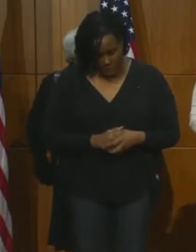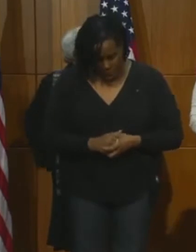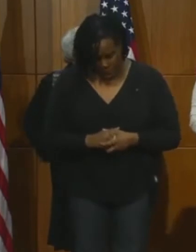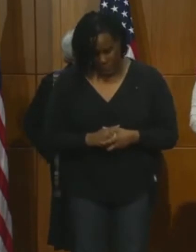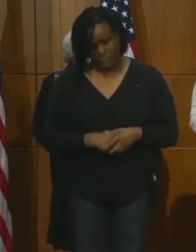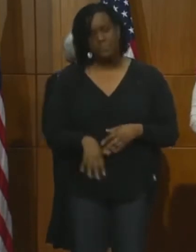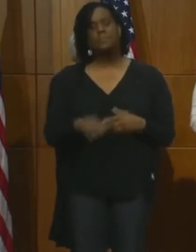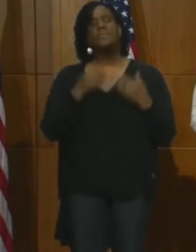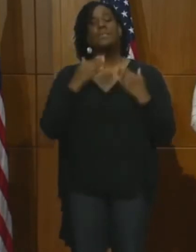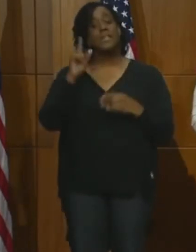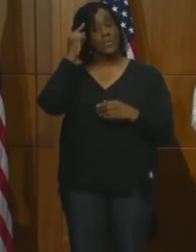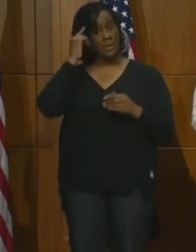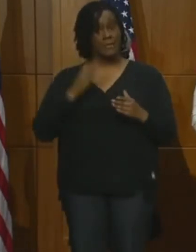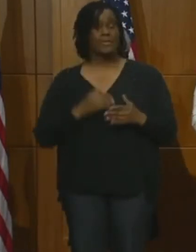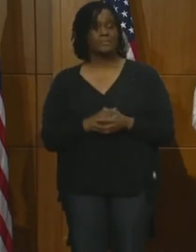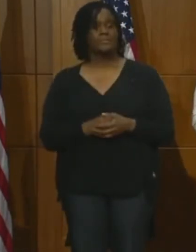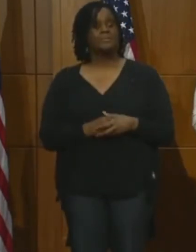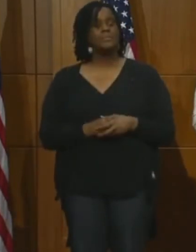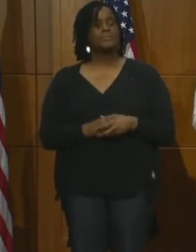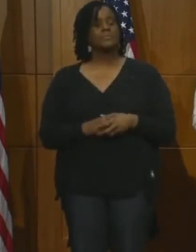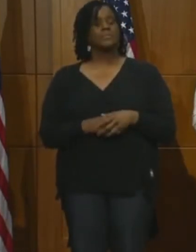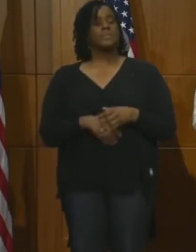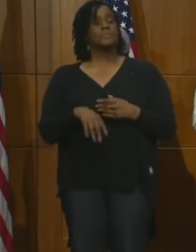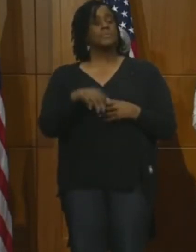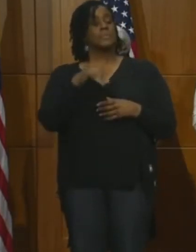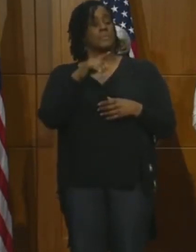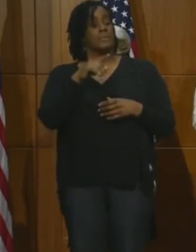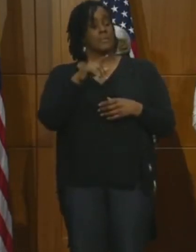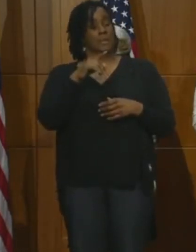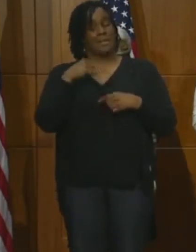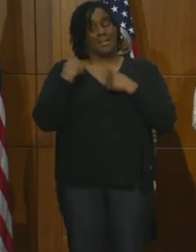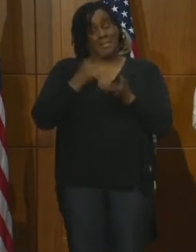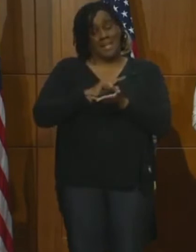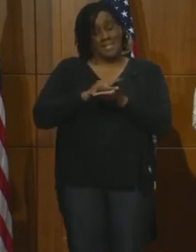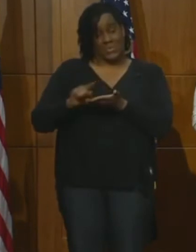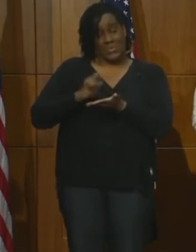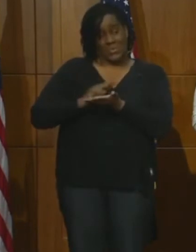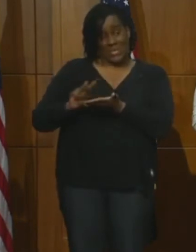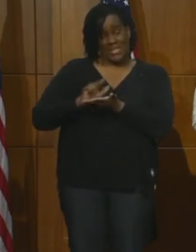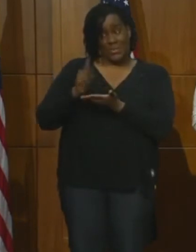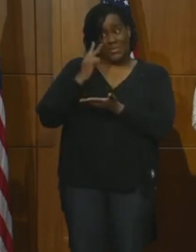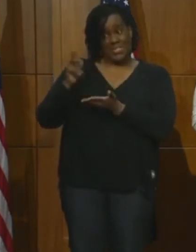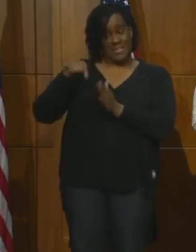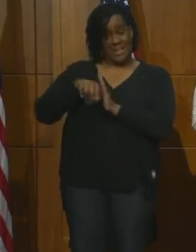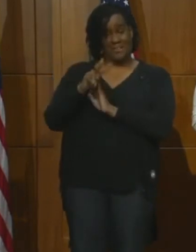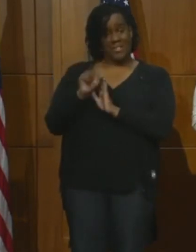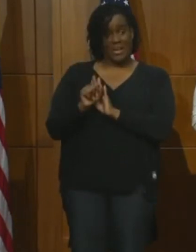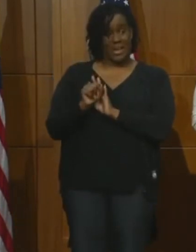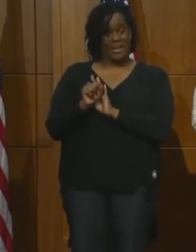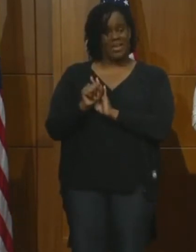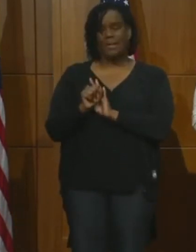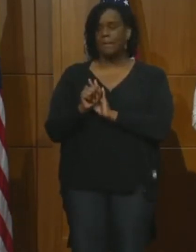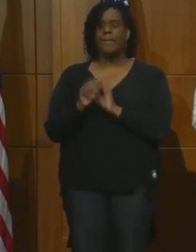I want to thank you, Governor, because considering what we have seen in the past weeks in Virginia, it is more